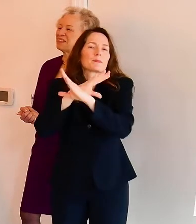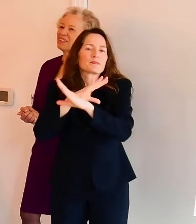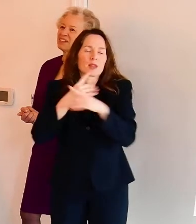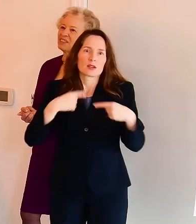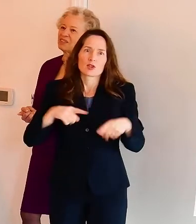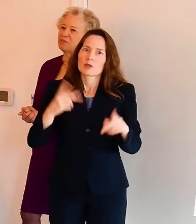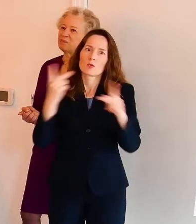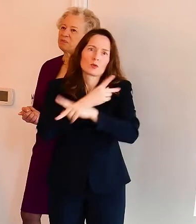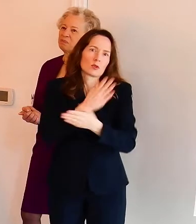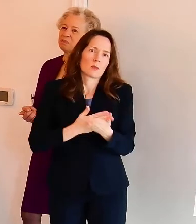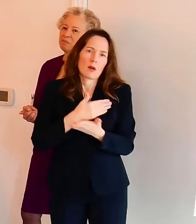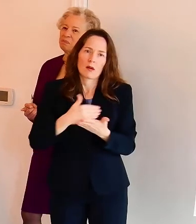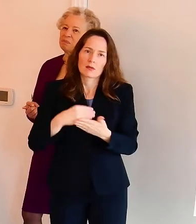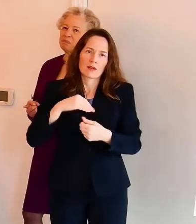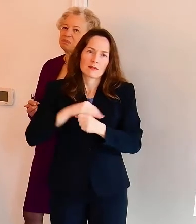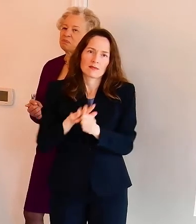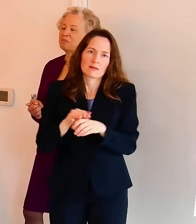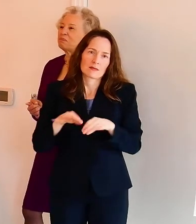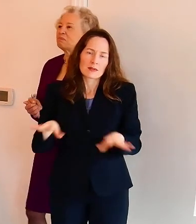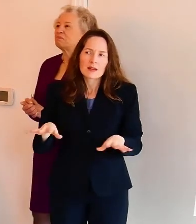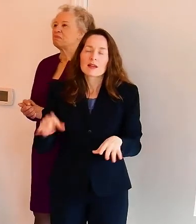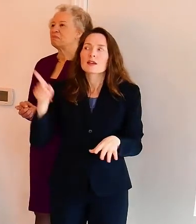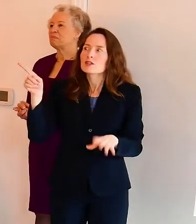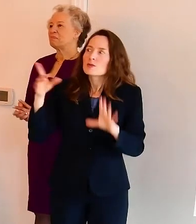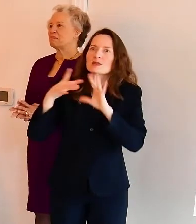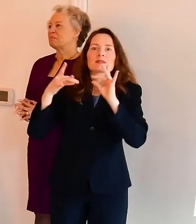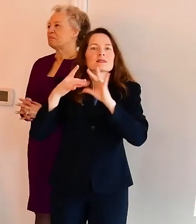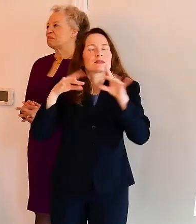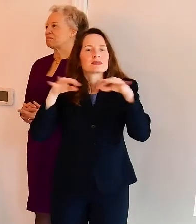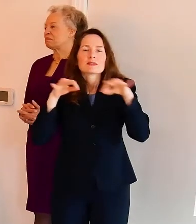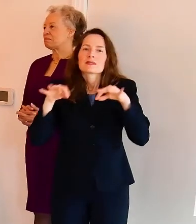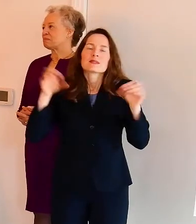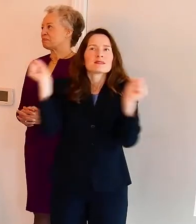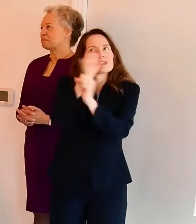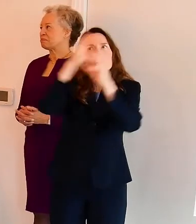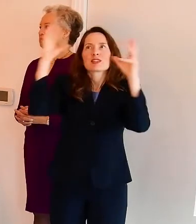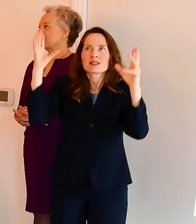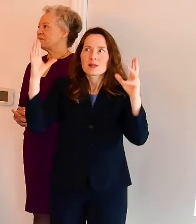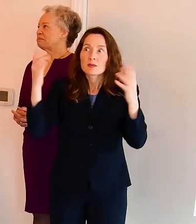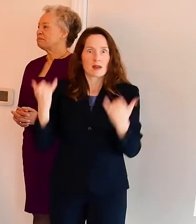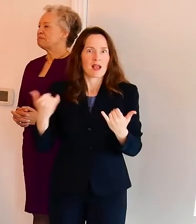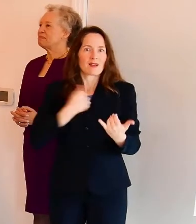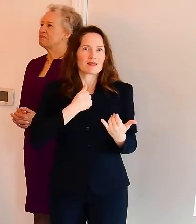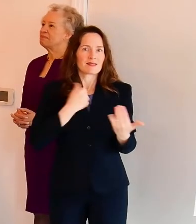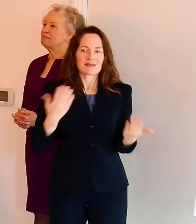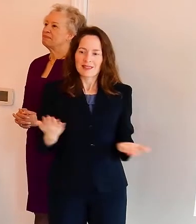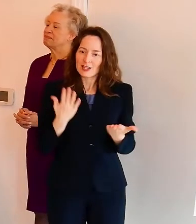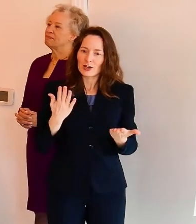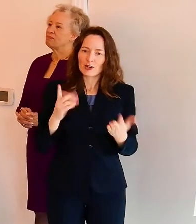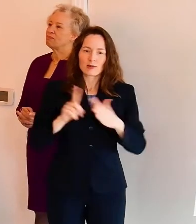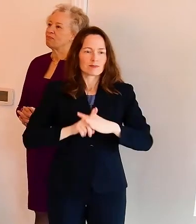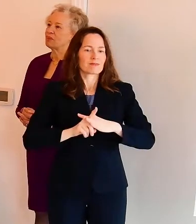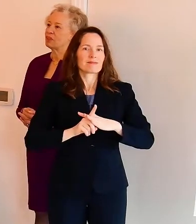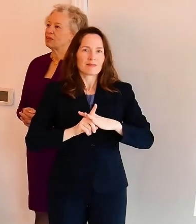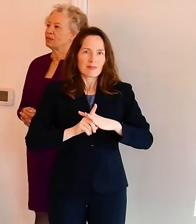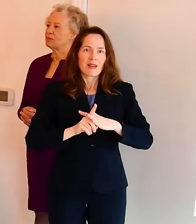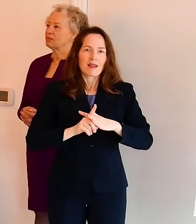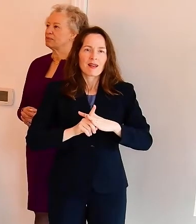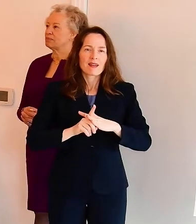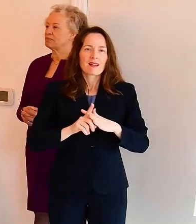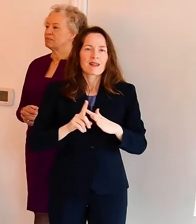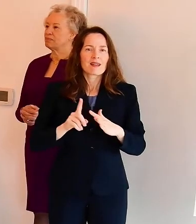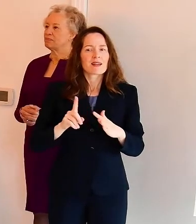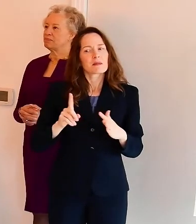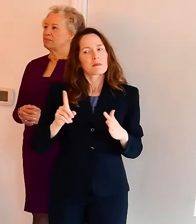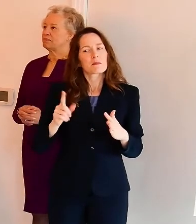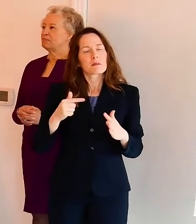of the pandemic, and she was sharing this vision. And so to be here and to be a part of it, and to know that the Chamber in its own way